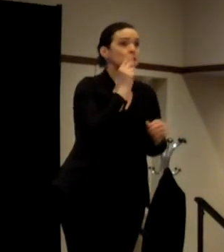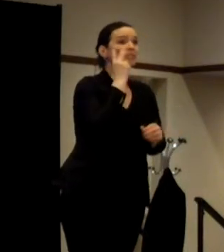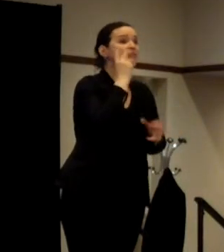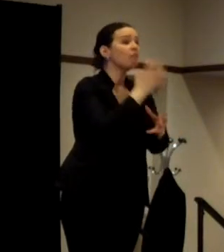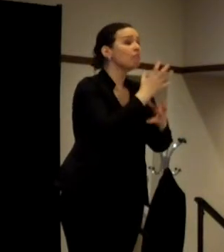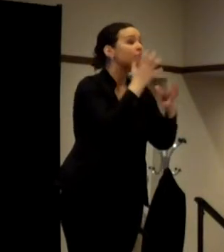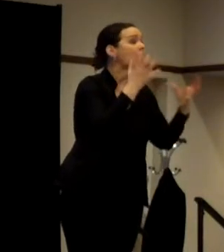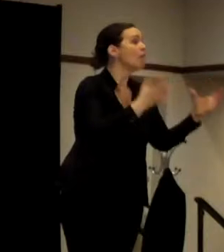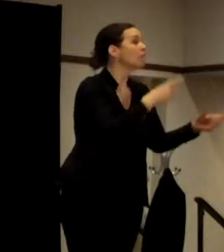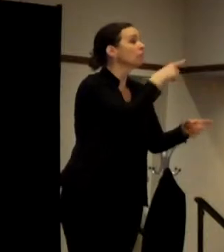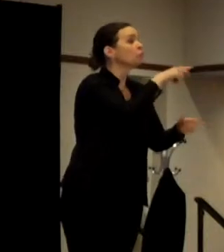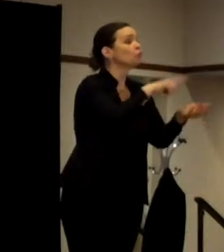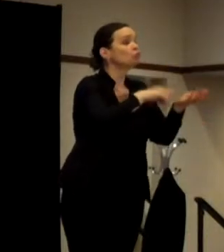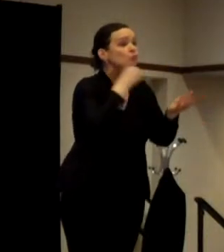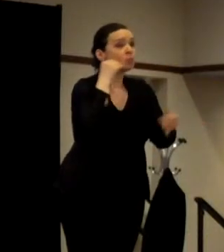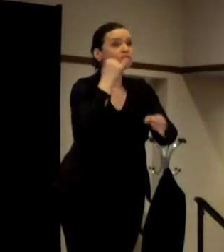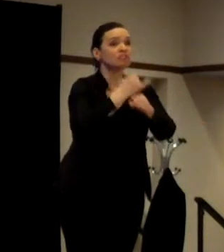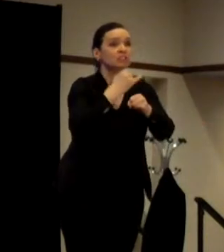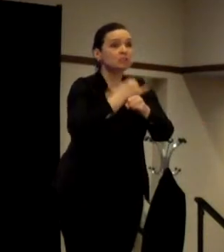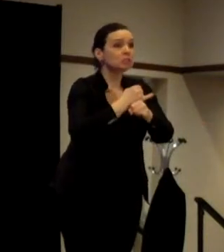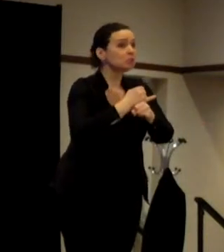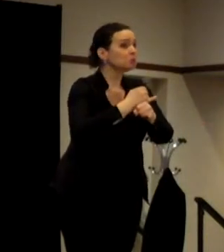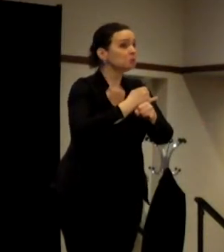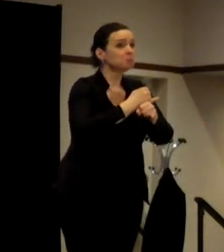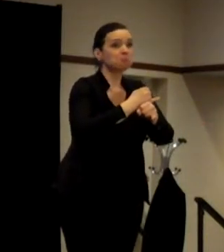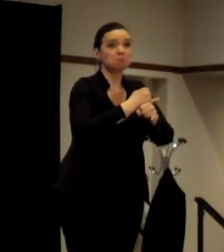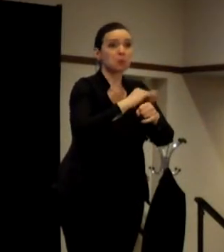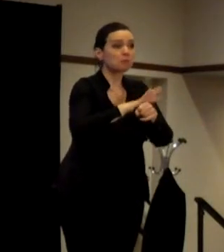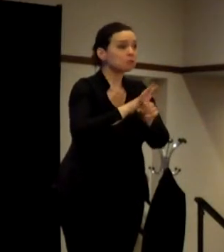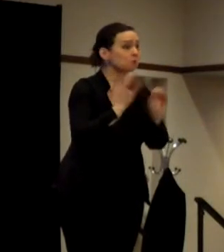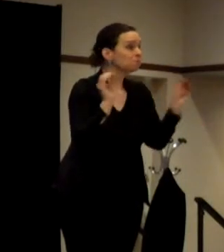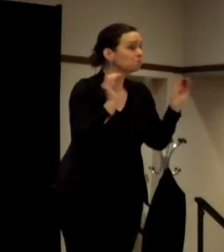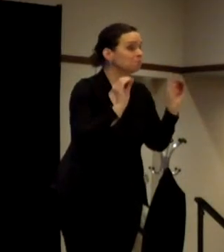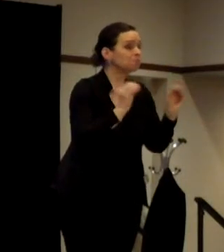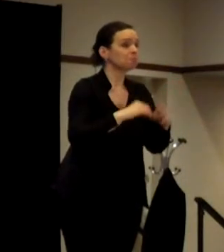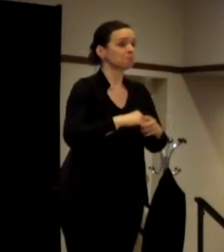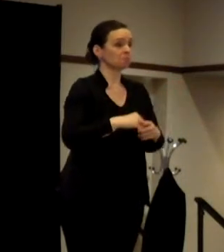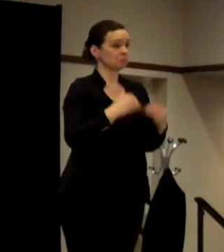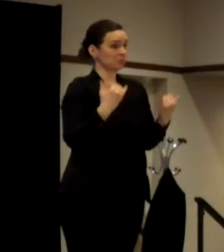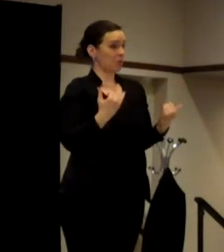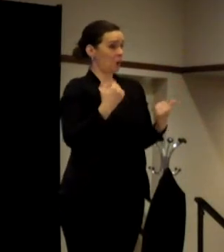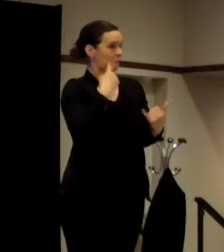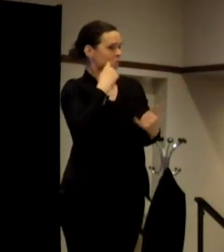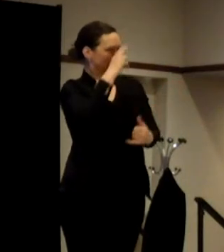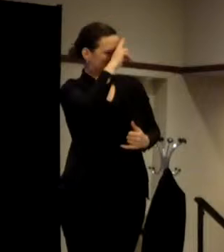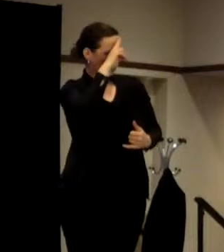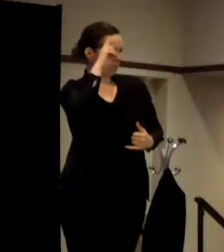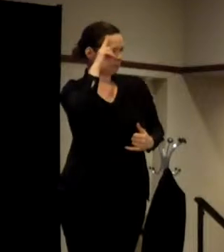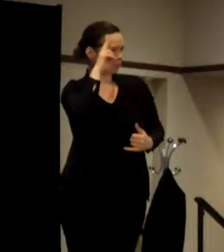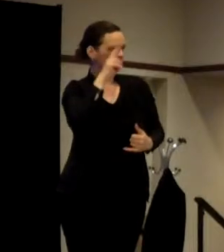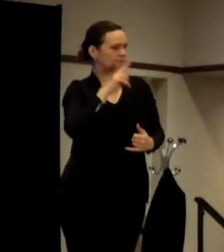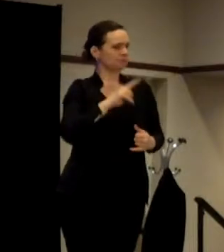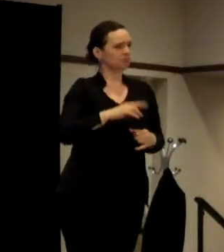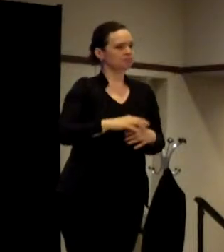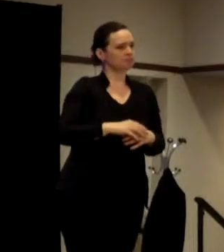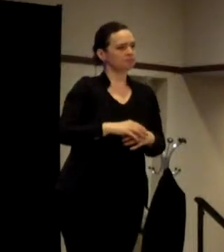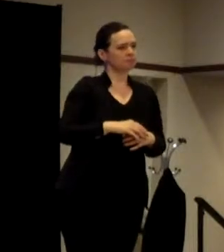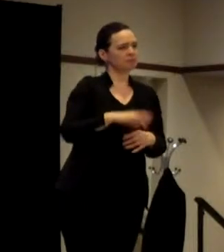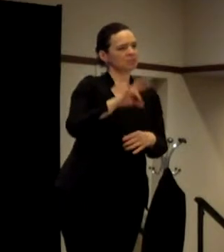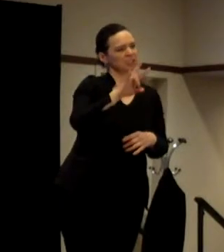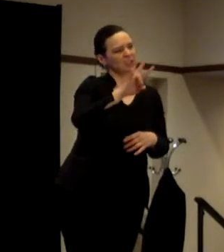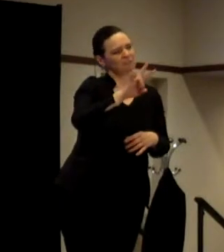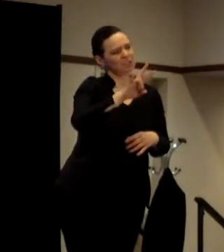Today it's 57 in the hospital, but it's a Monday. The hospitals don't really discharge over the weekend.